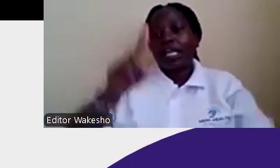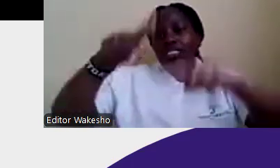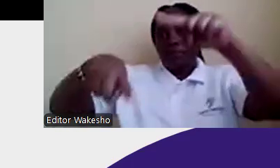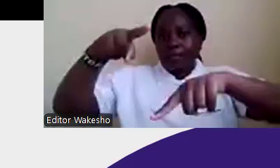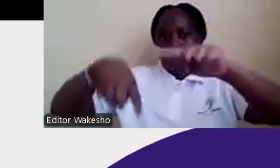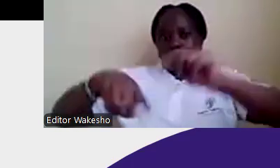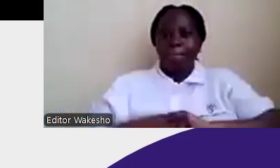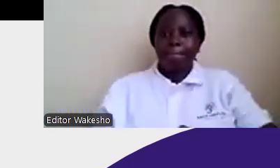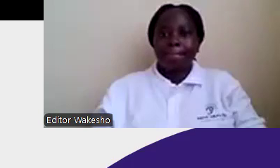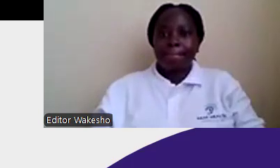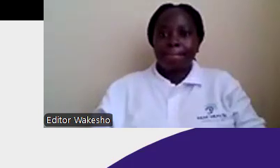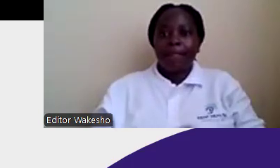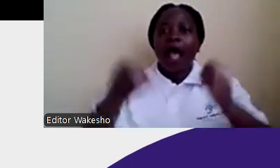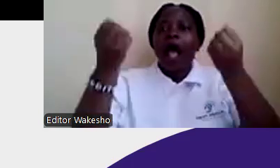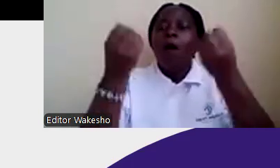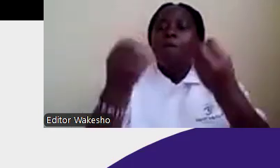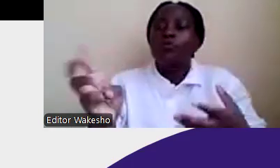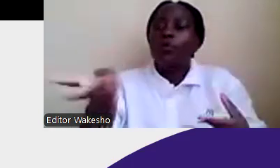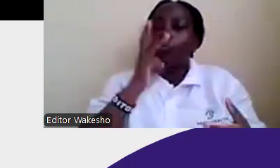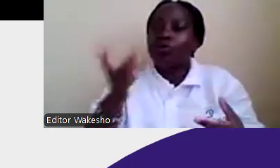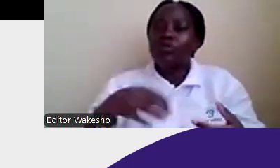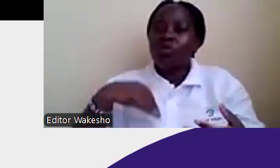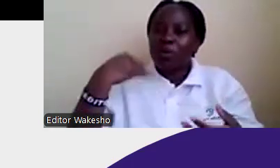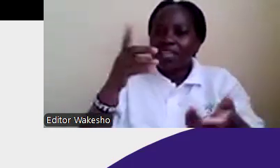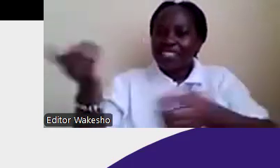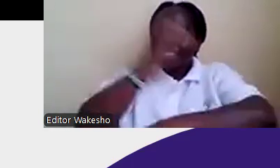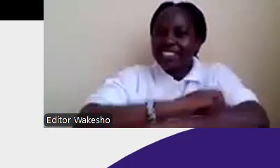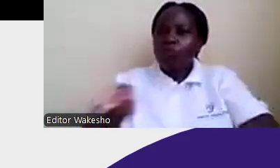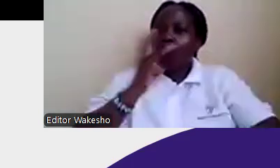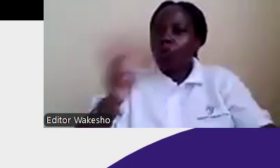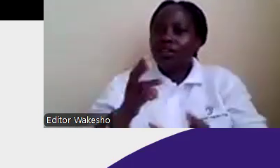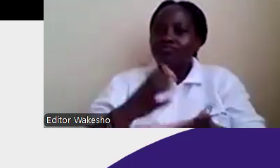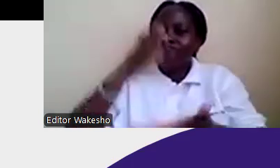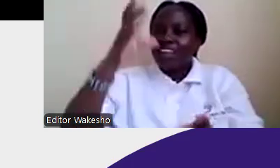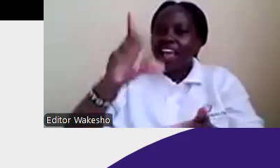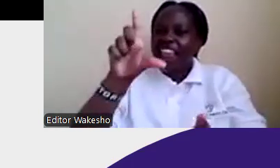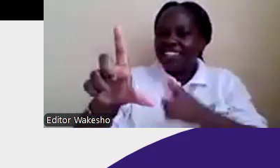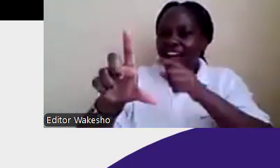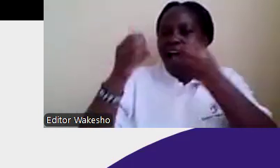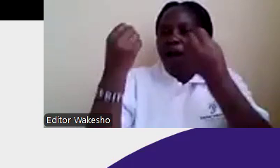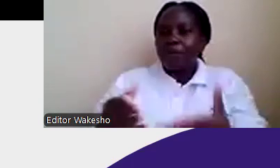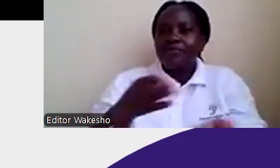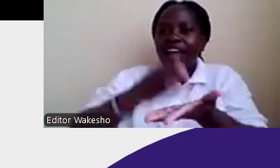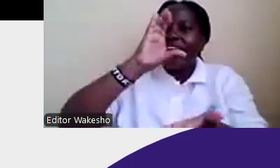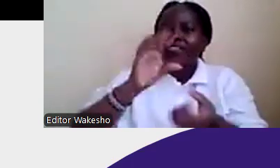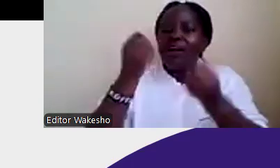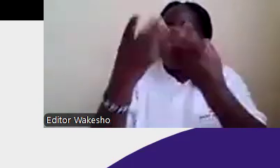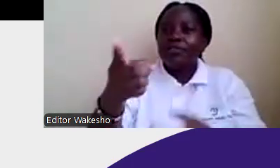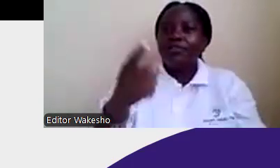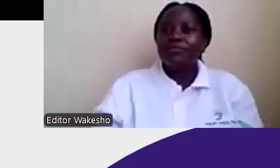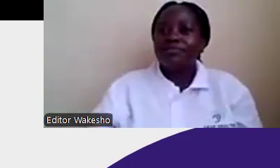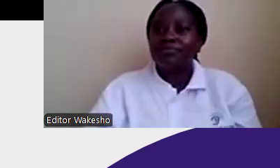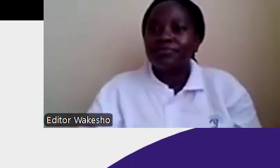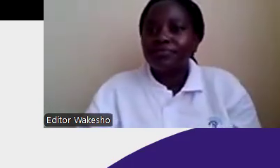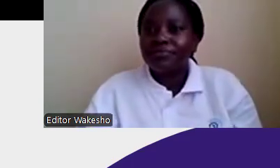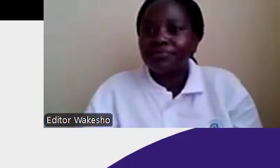water do they drink maybe in a day, like in terms of liters or mLs, or how many glasses of water do they take in a day?